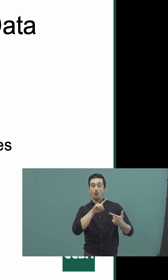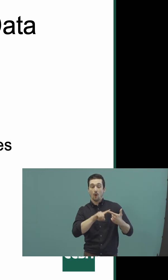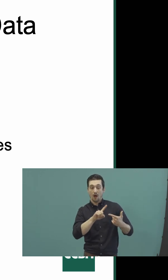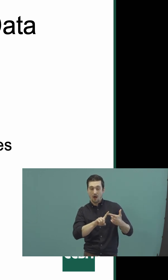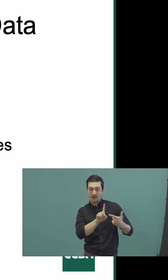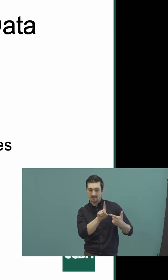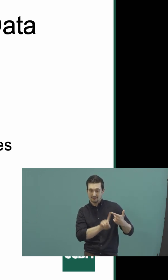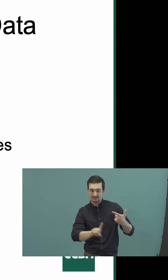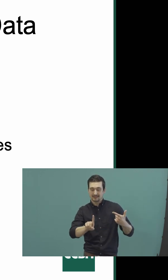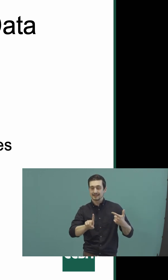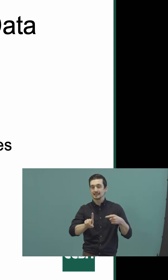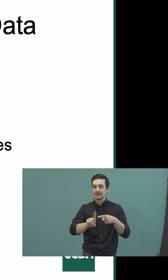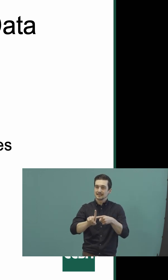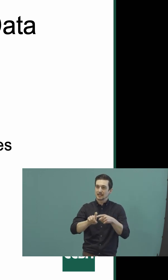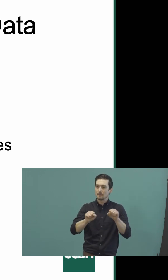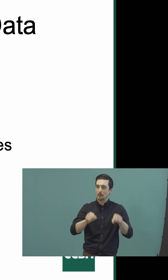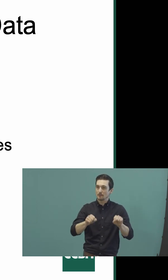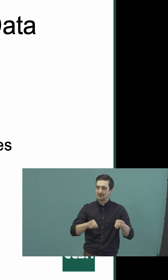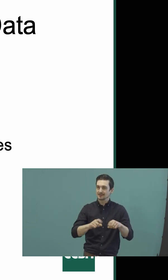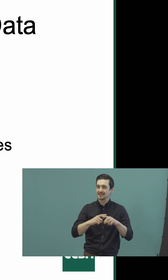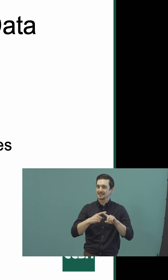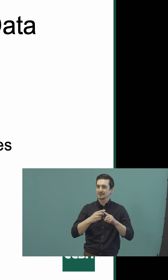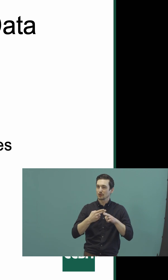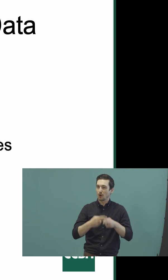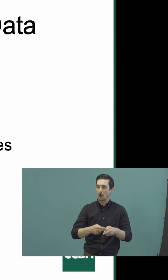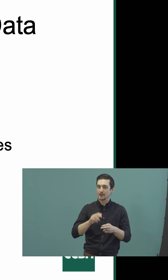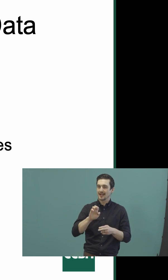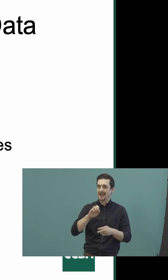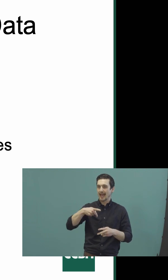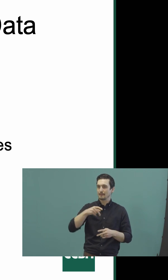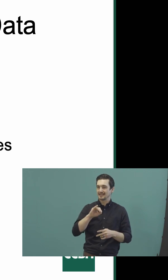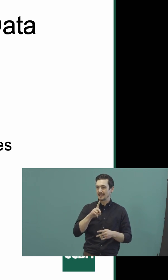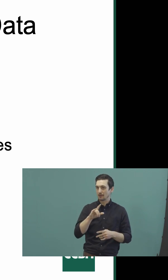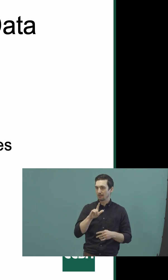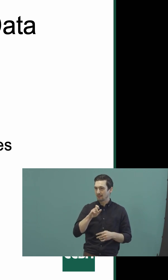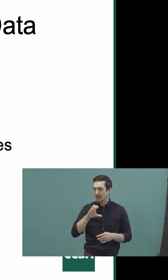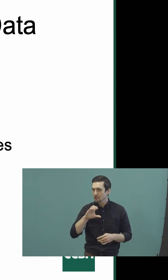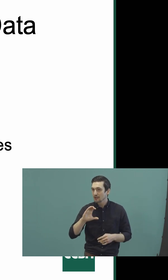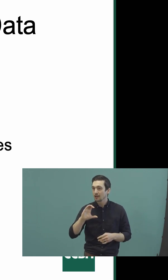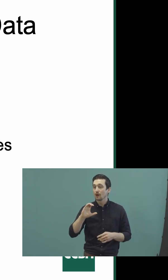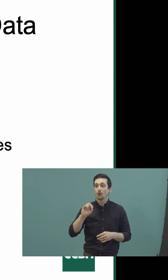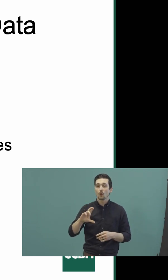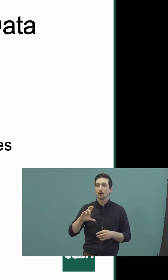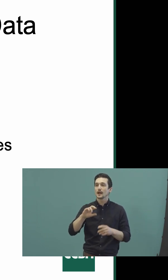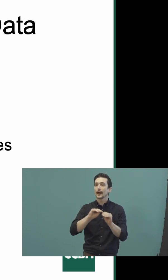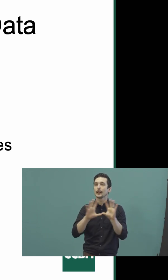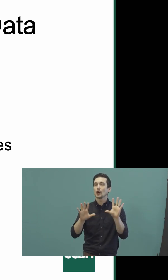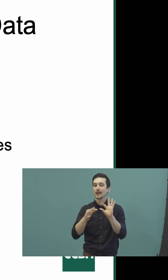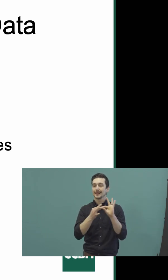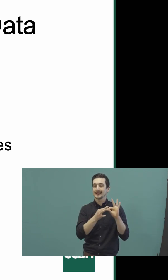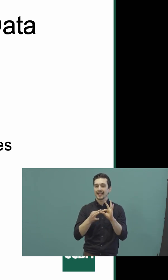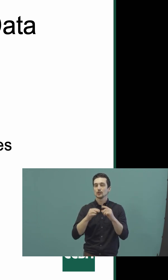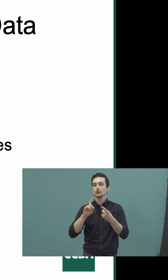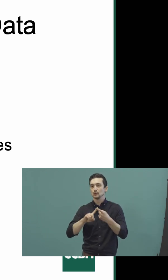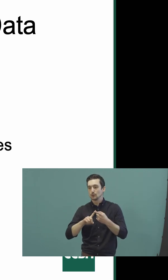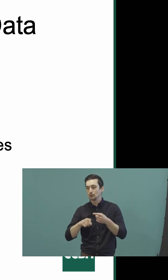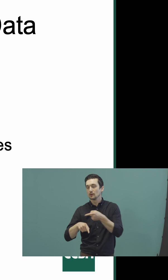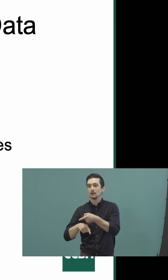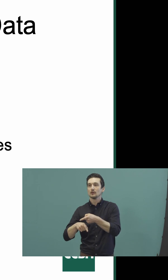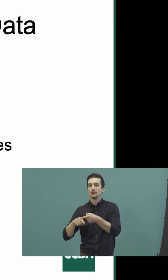had what we call epidemiologic or a clear link to a lab confirmed case.